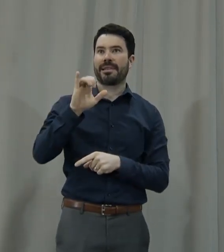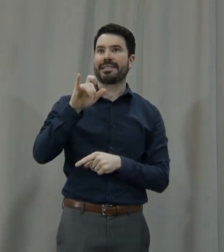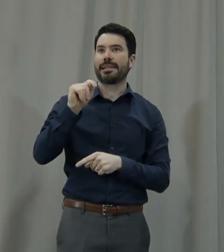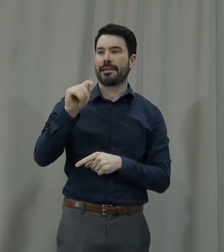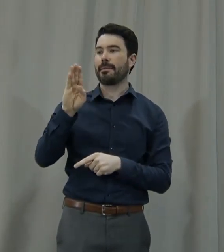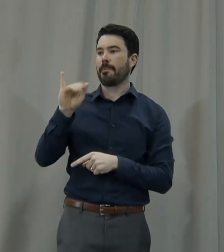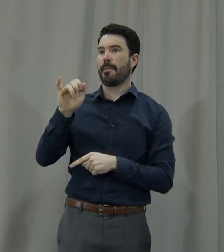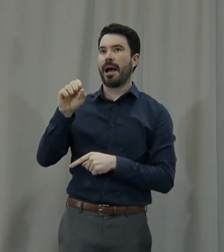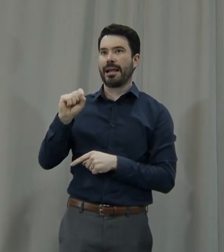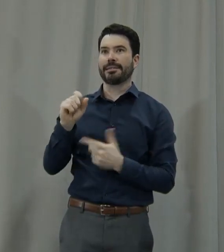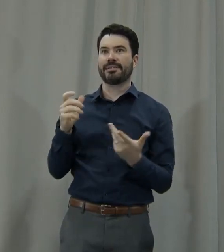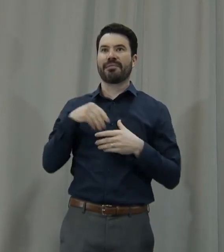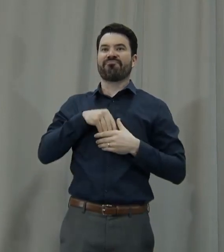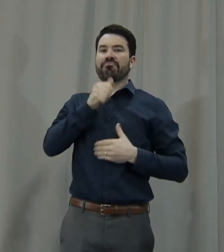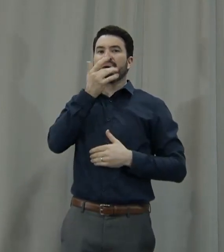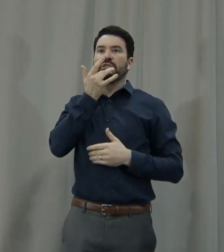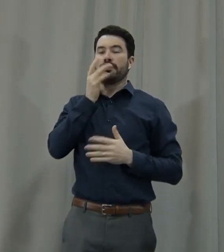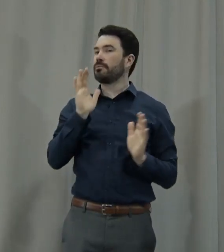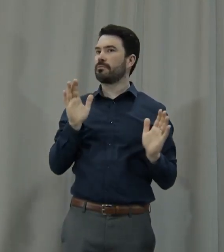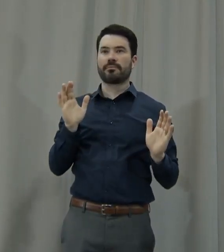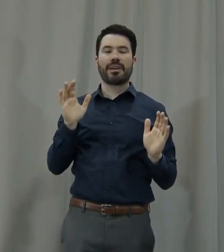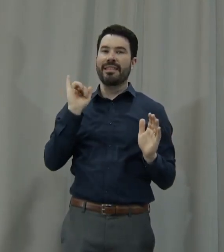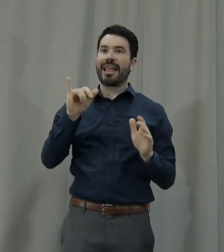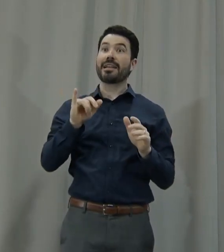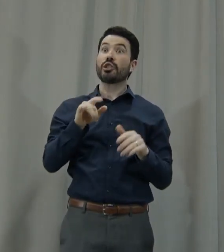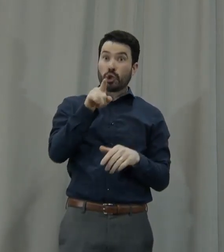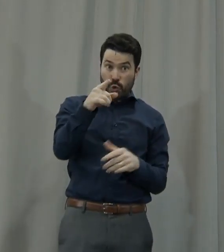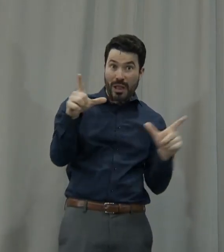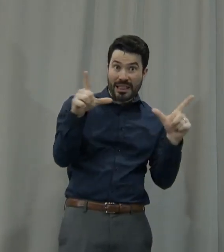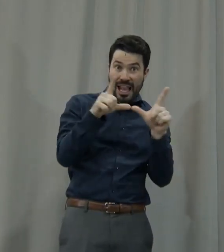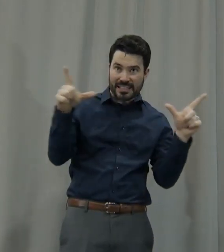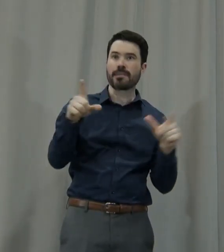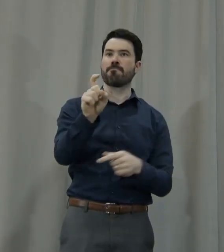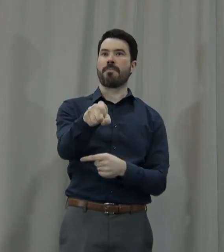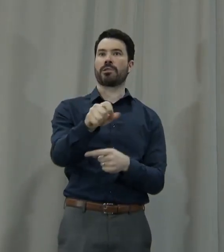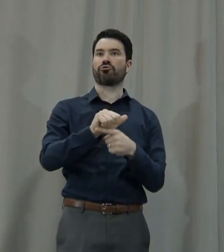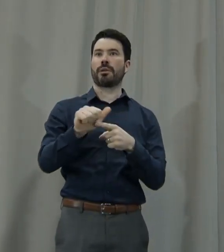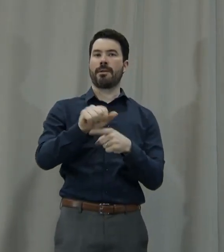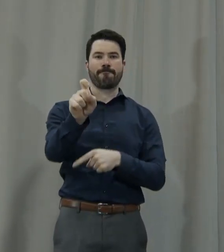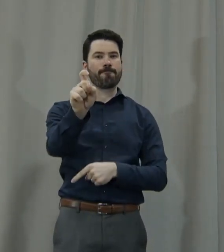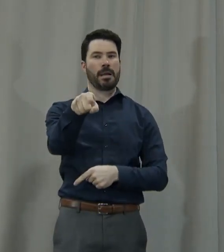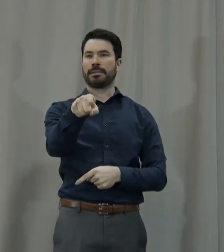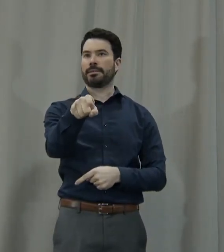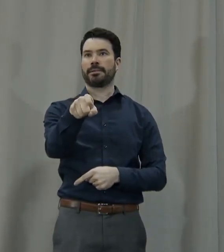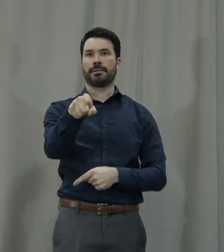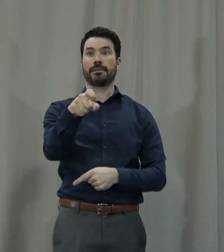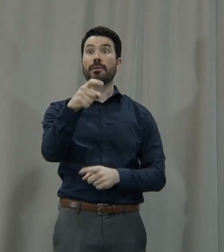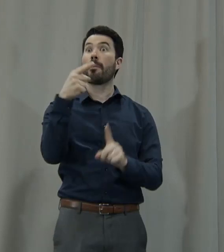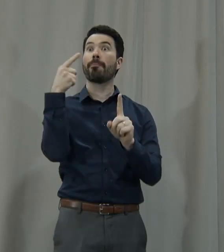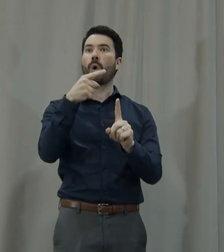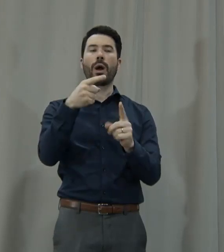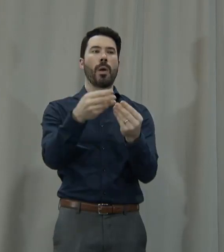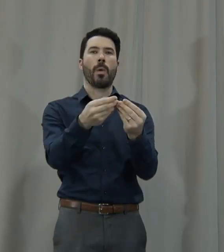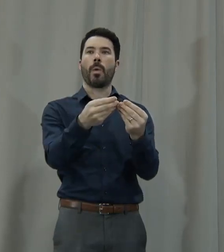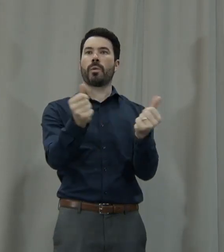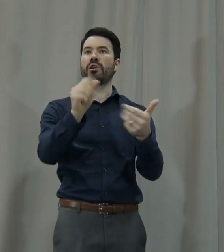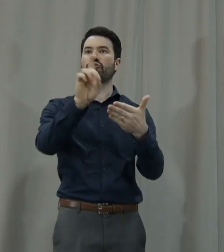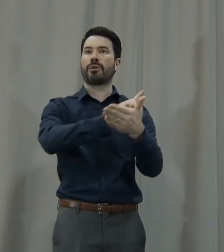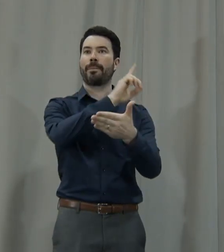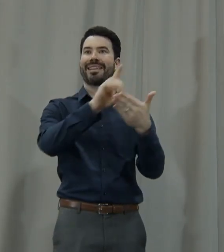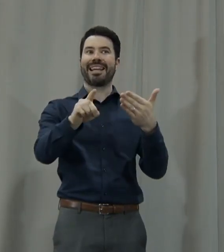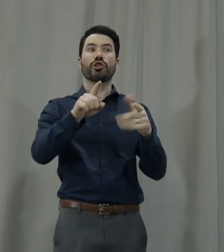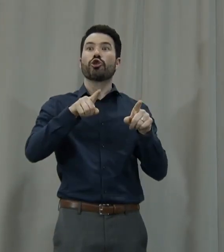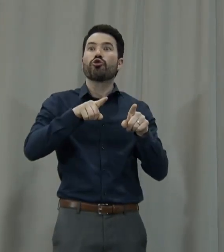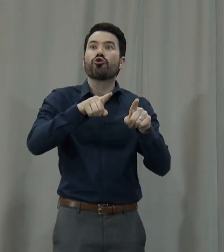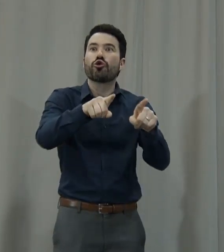process, and again, in an attempt to try to directly address discriminatory practices by raising awareness of